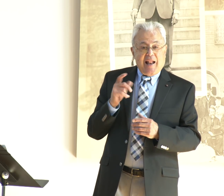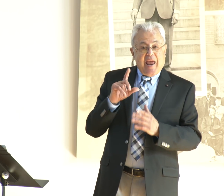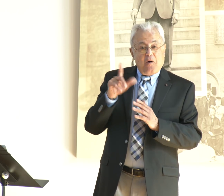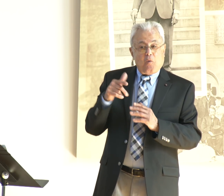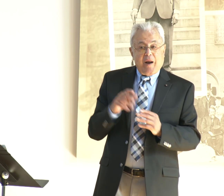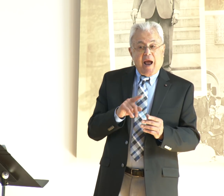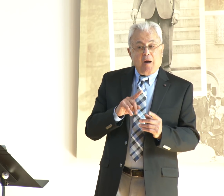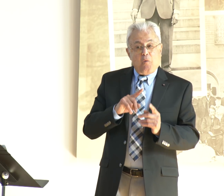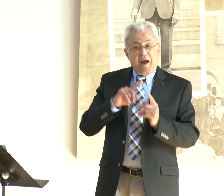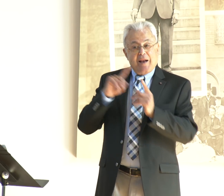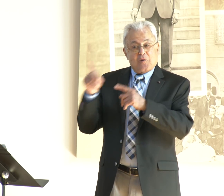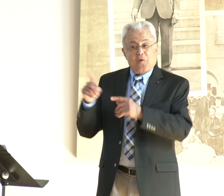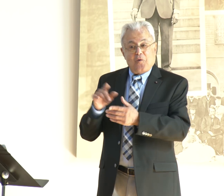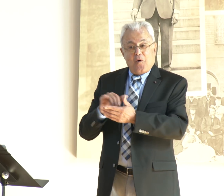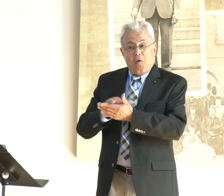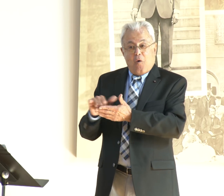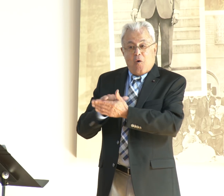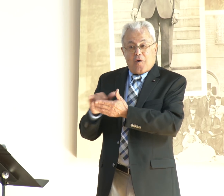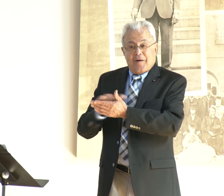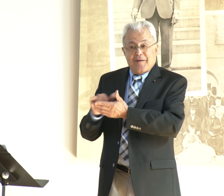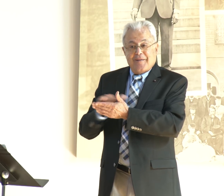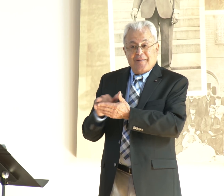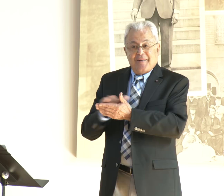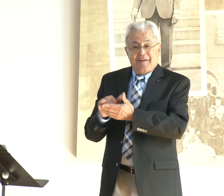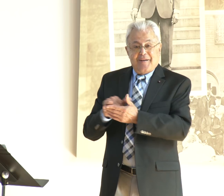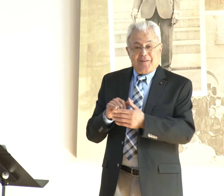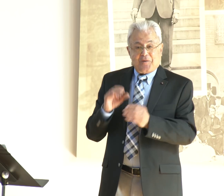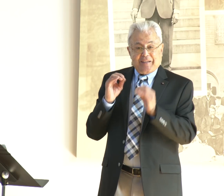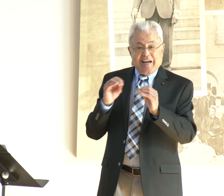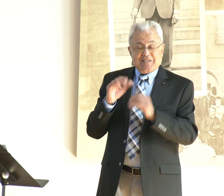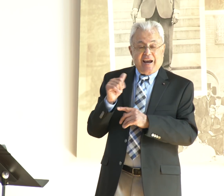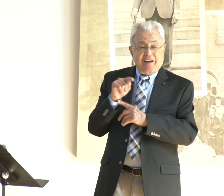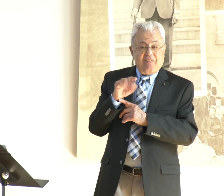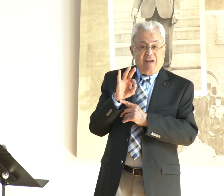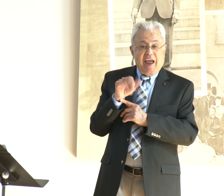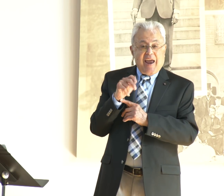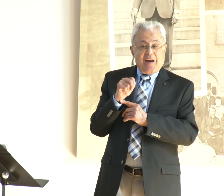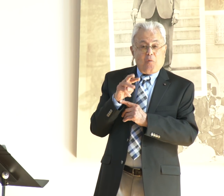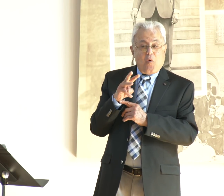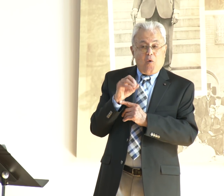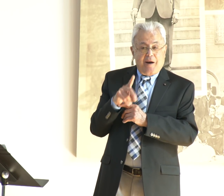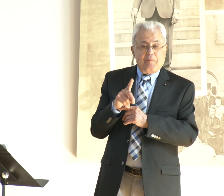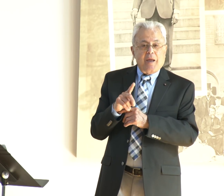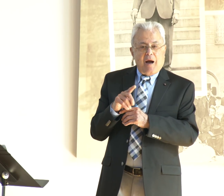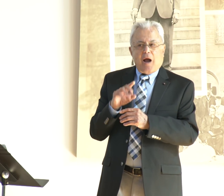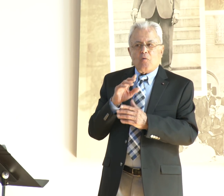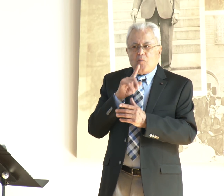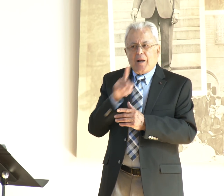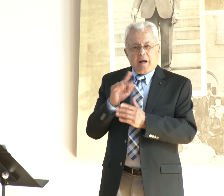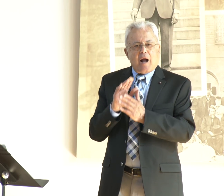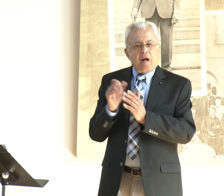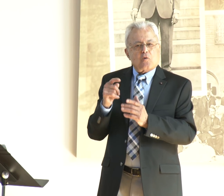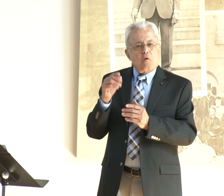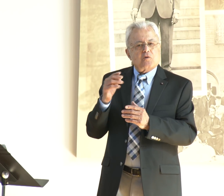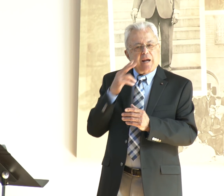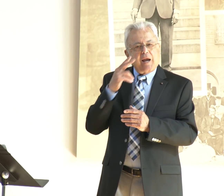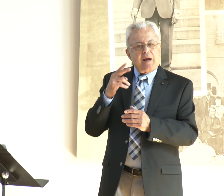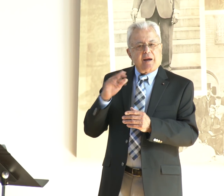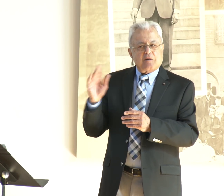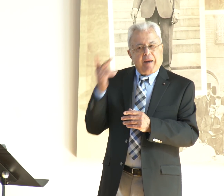I knew his father. And then later, when I went to New York to teach at Fanwood, really,